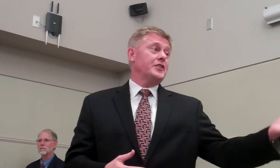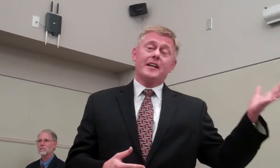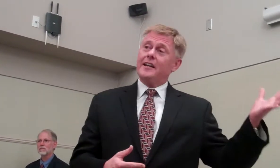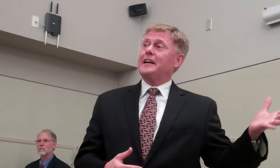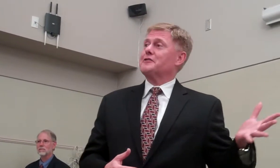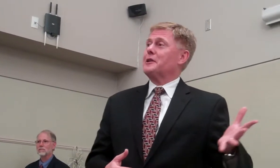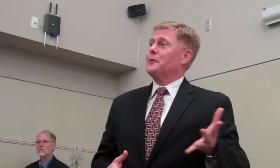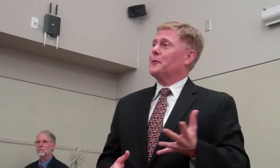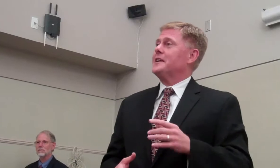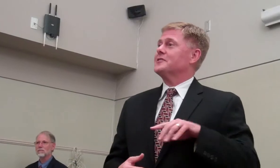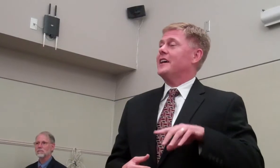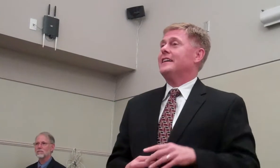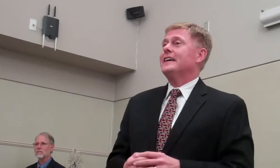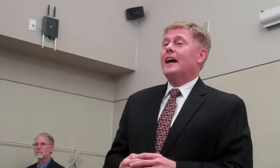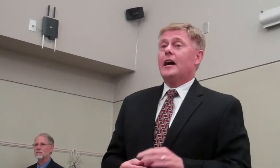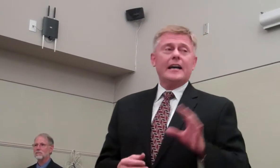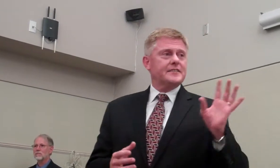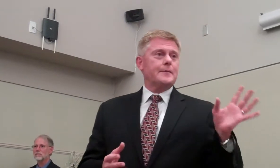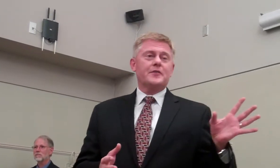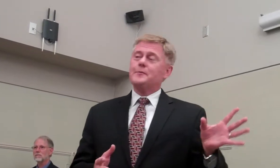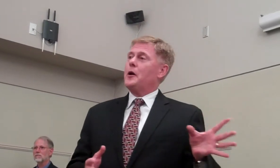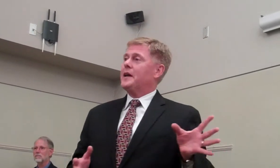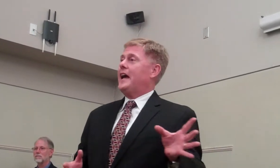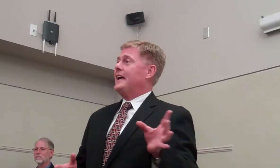Janet, I agree with what you said. Except for the bouquet.